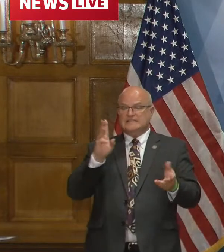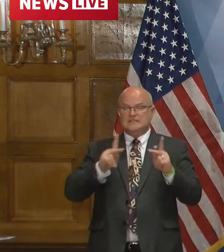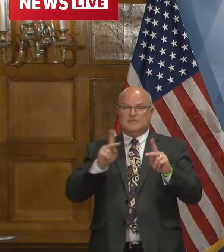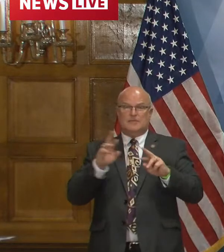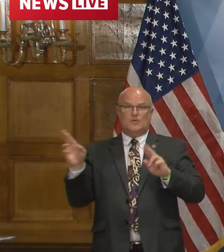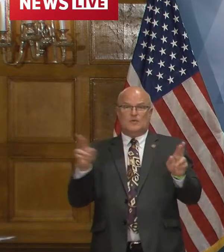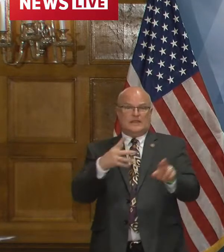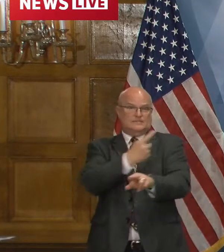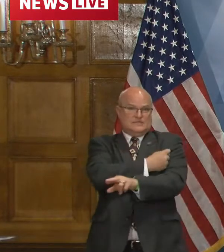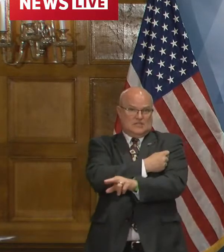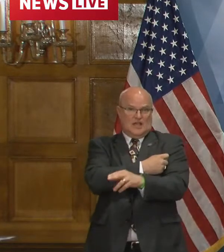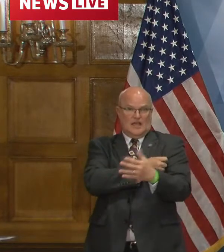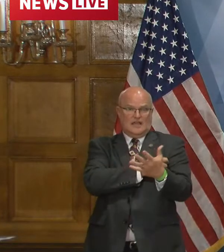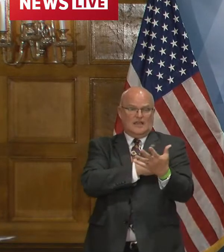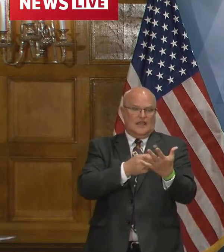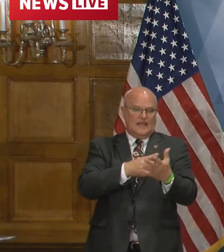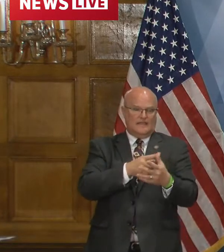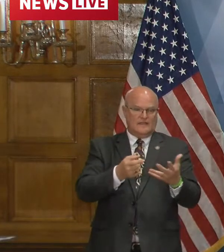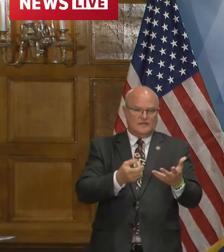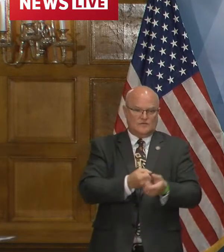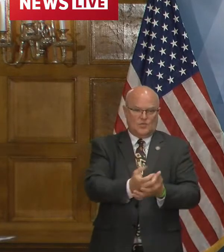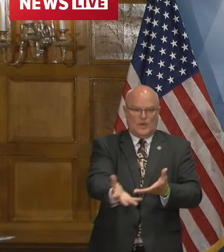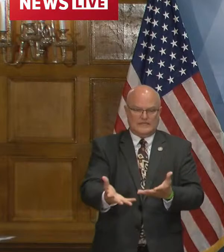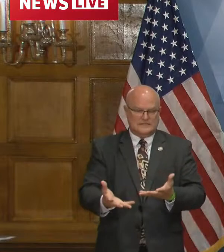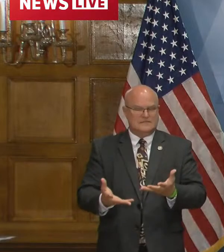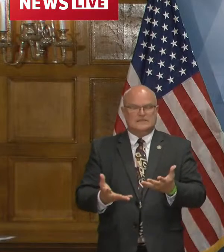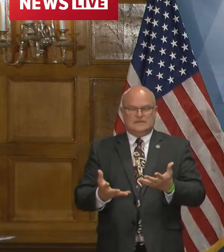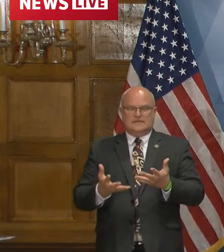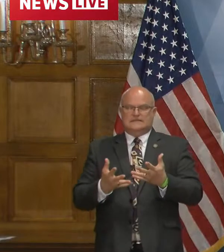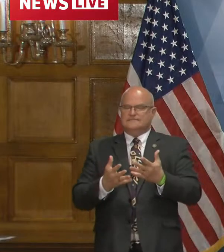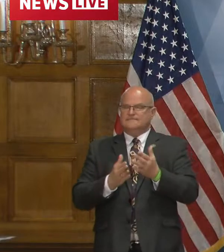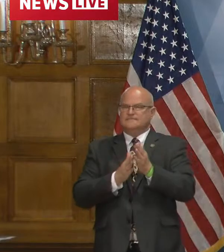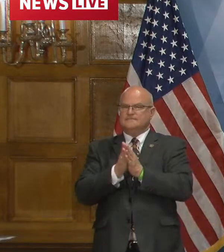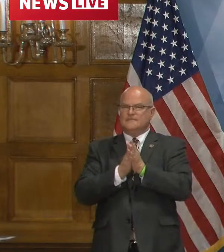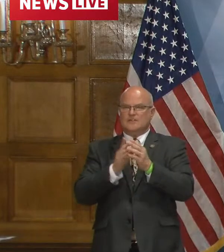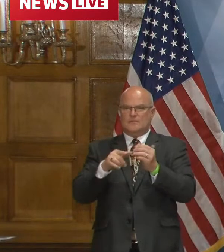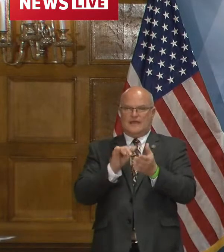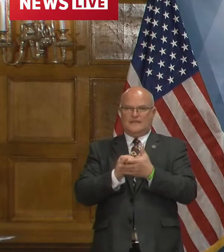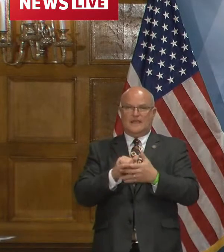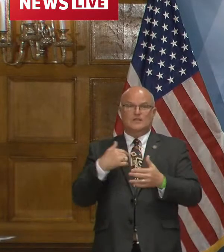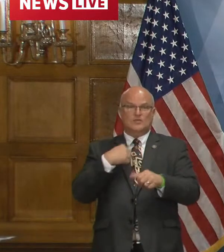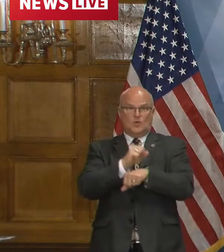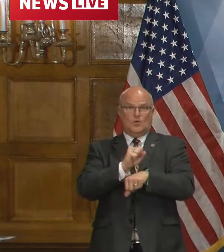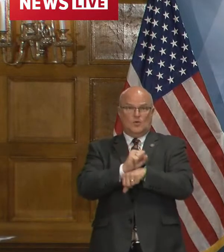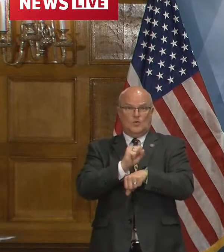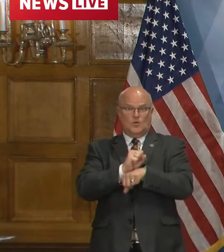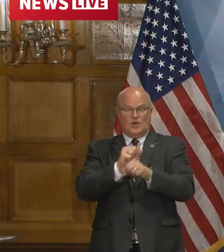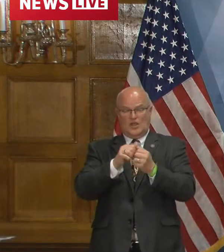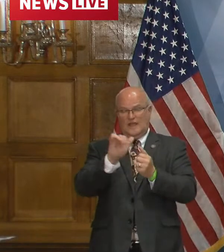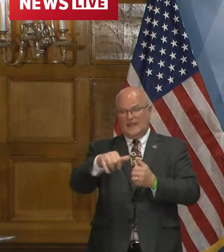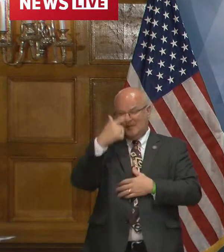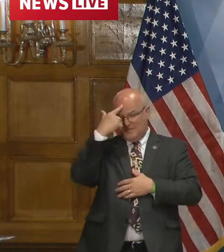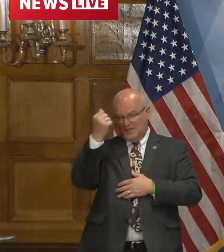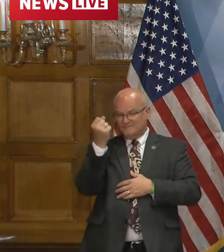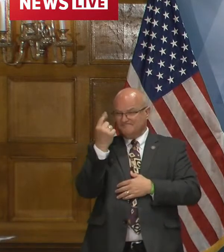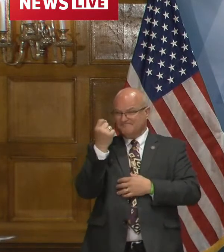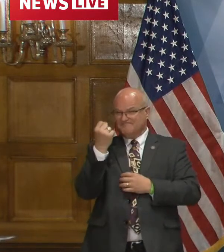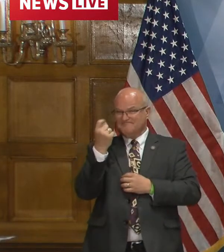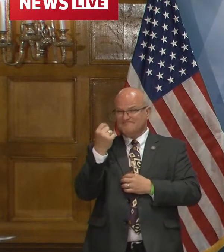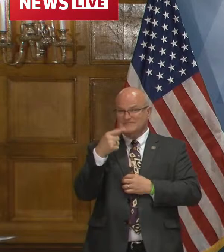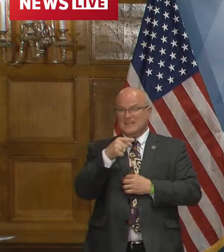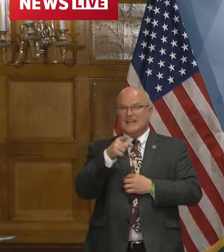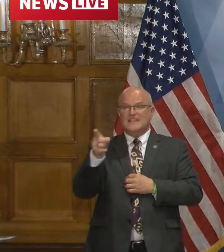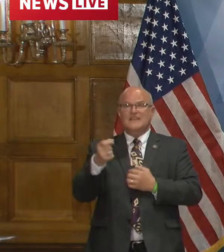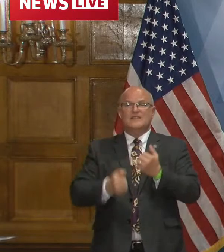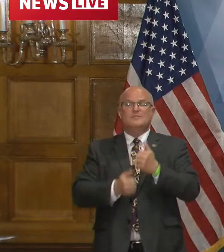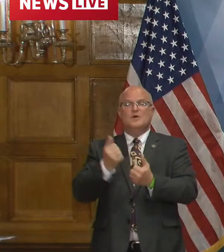up to take the vaccine. So we've got to be efficient about that. So we're working on that because we realize they're